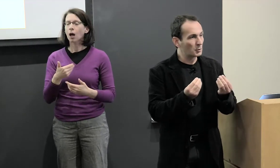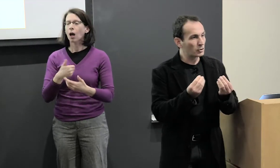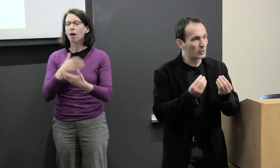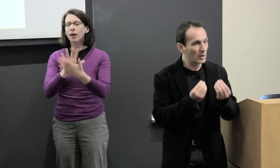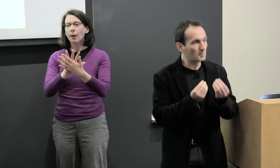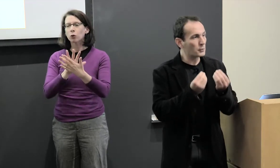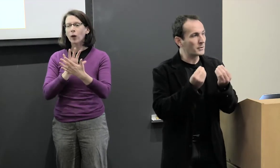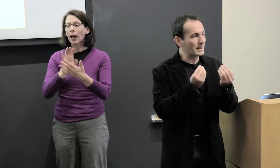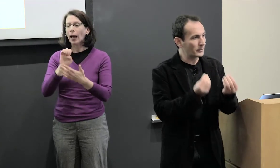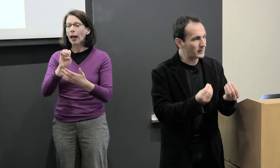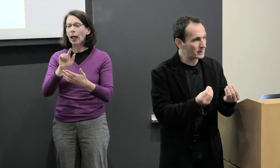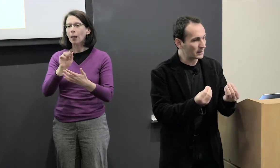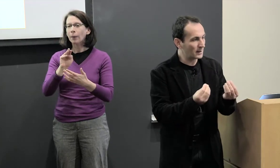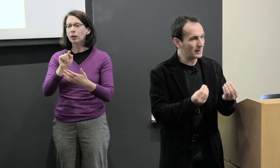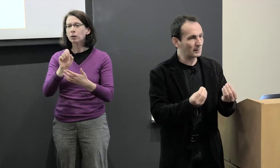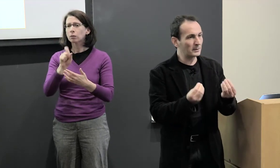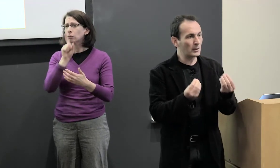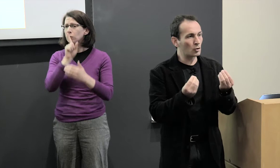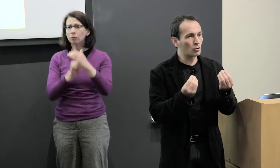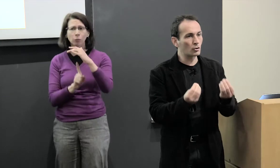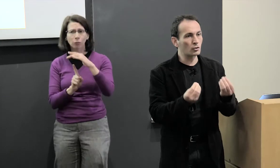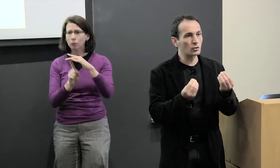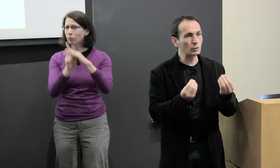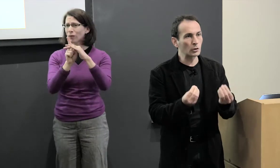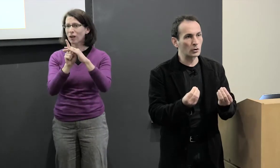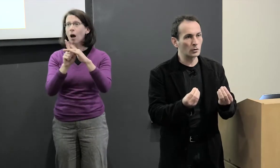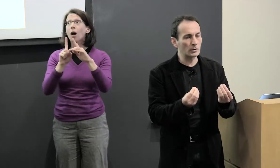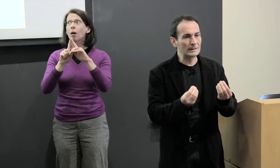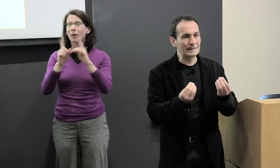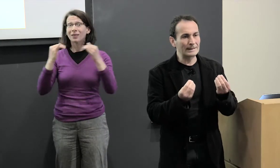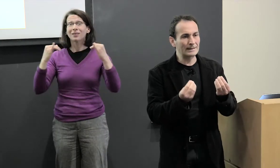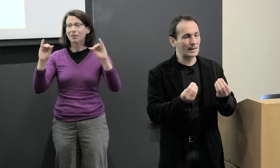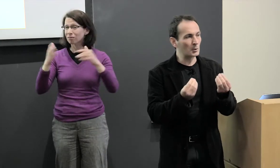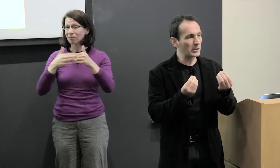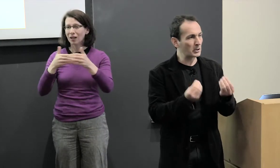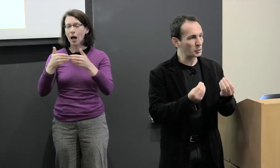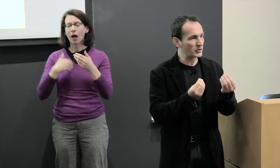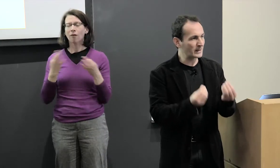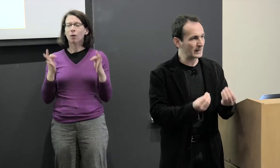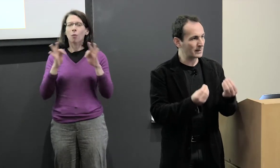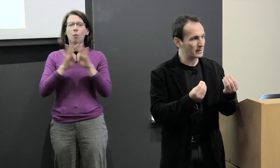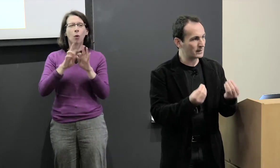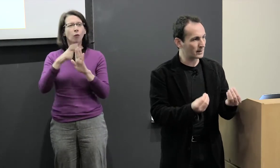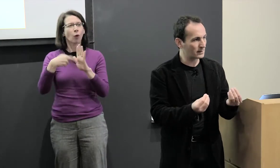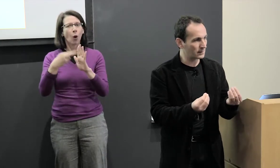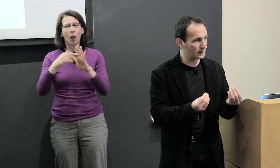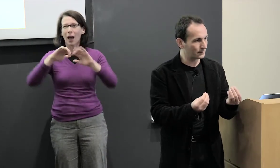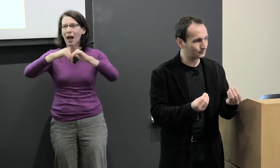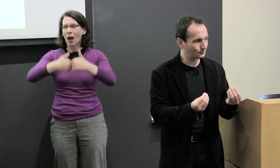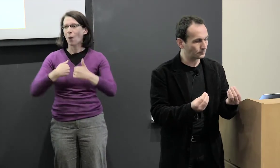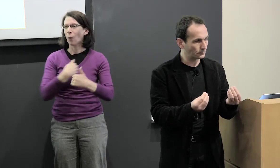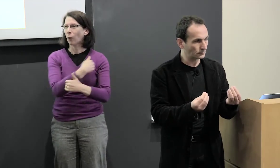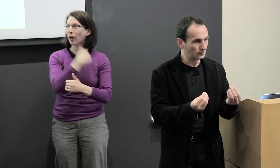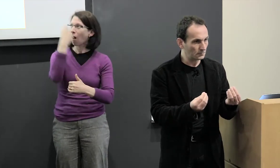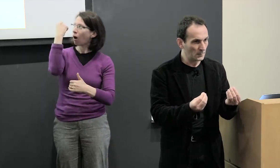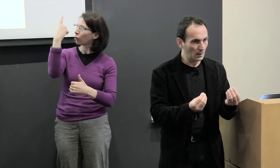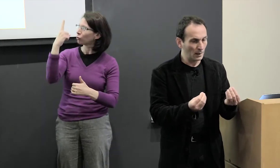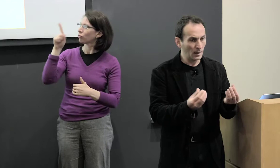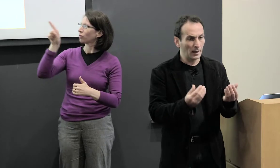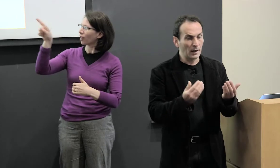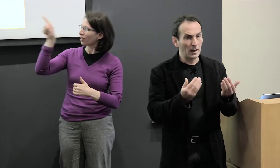elements which are not pronounced and yet play a crucial role in how we understand these sentences.